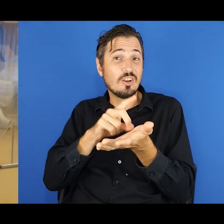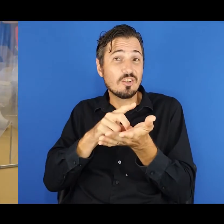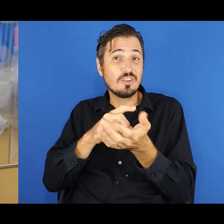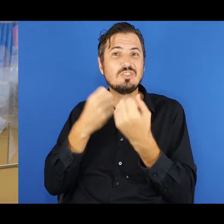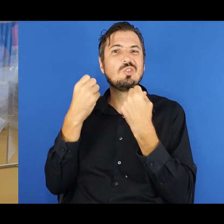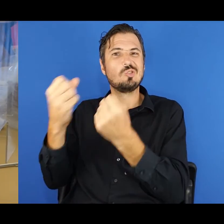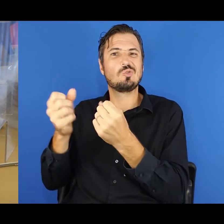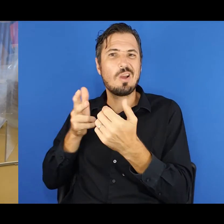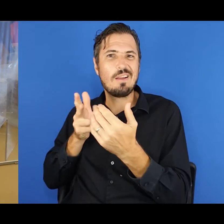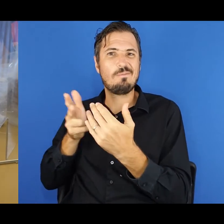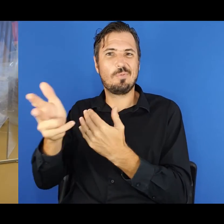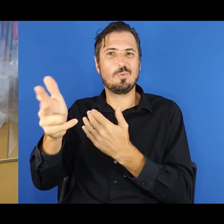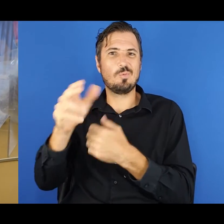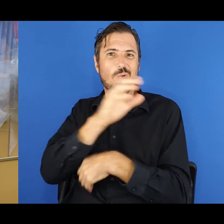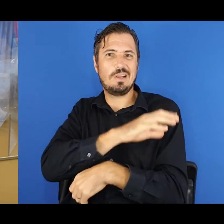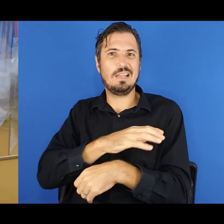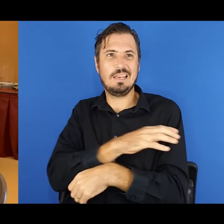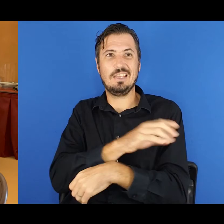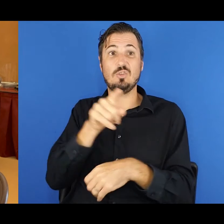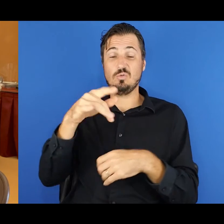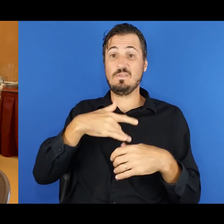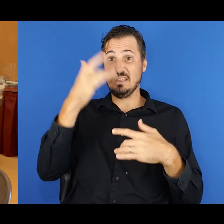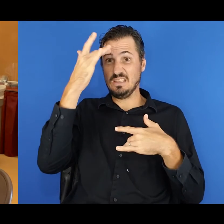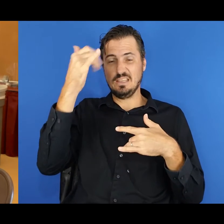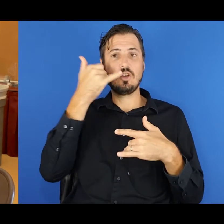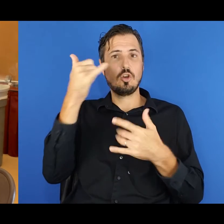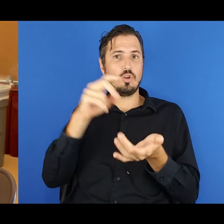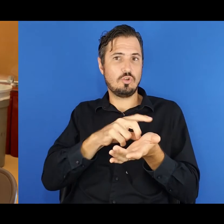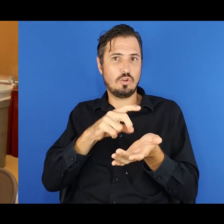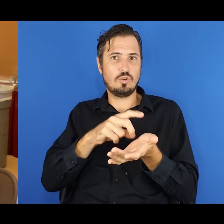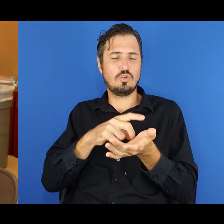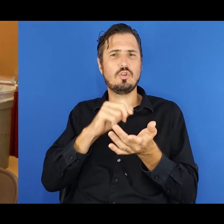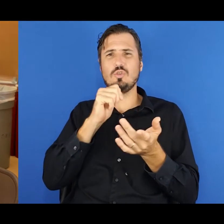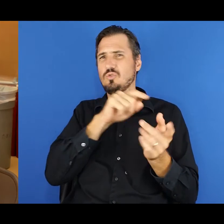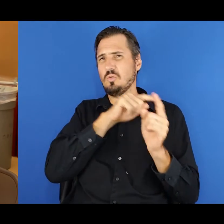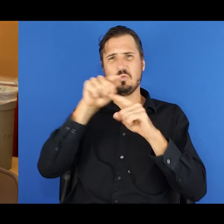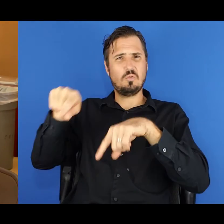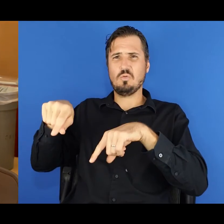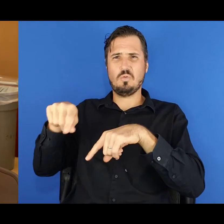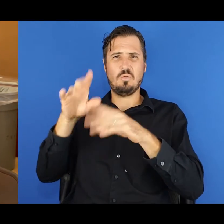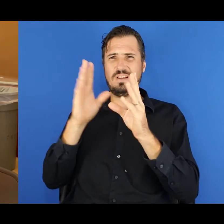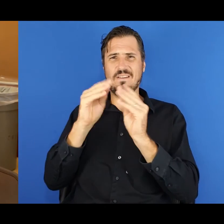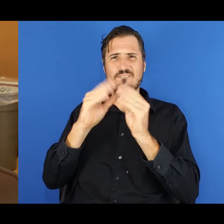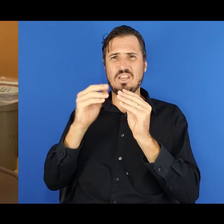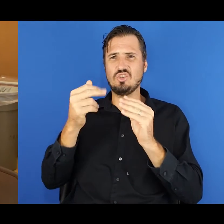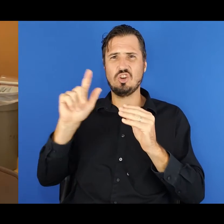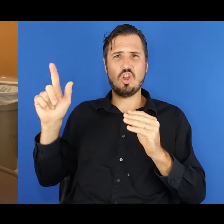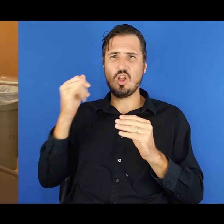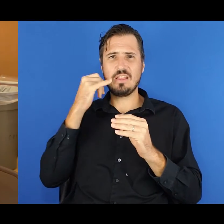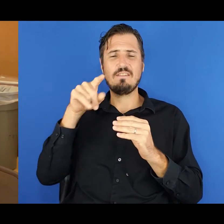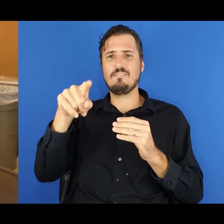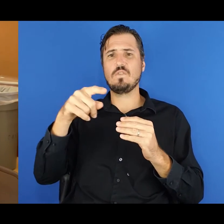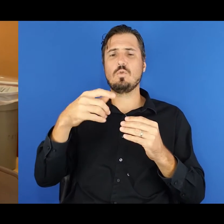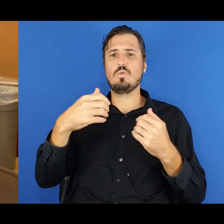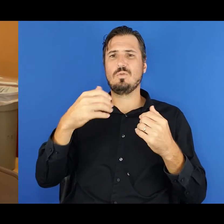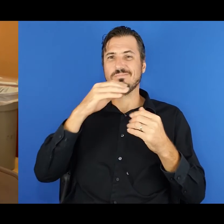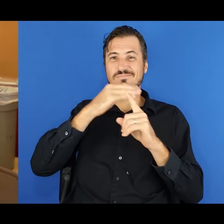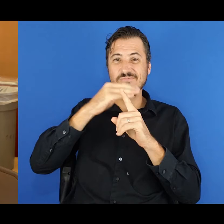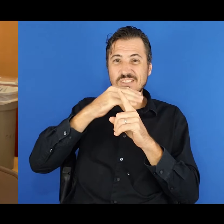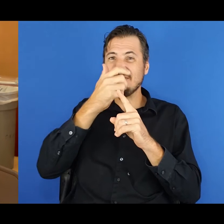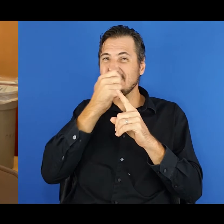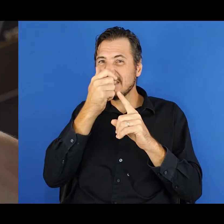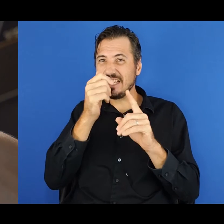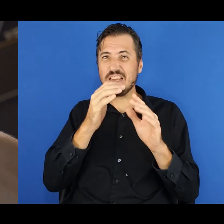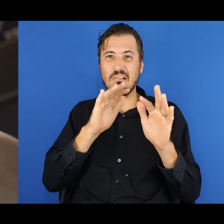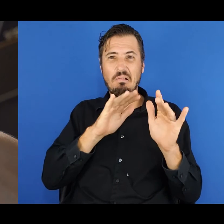you are feeling sick, contact your healthcare provider. Please do not show up to the convention hall clinic if you have symptoms. We